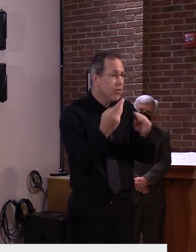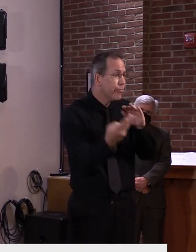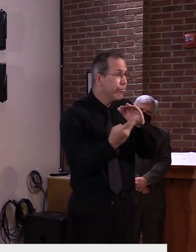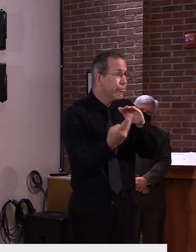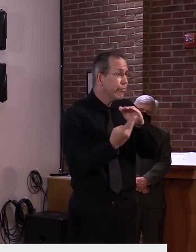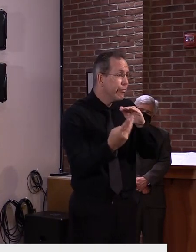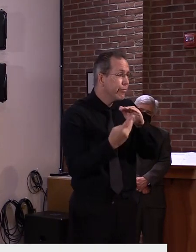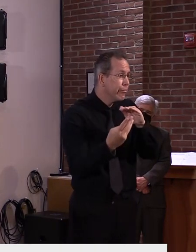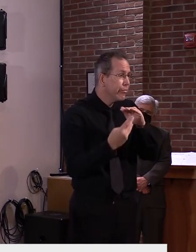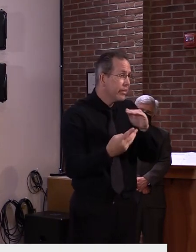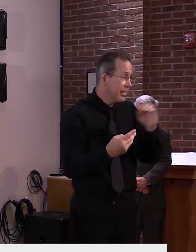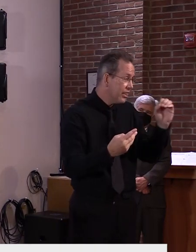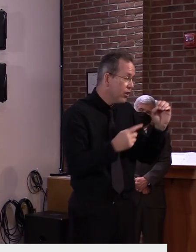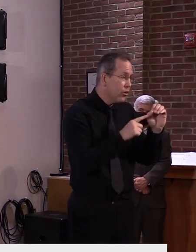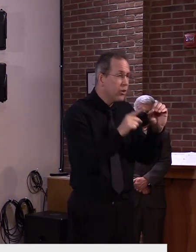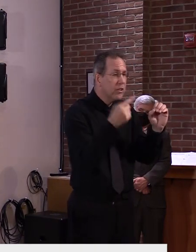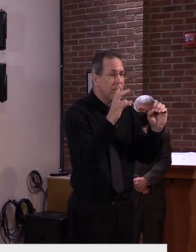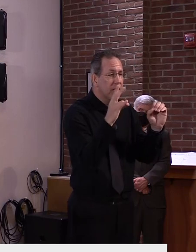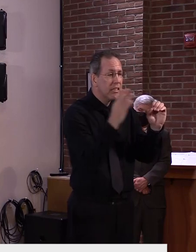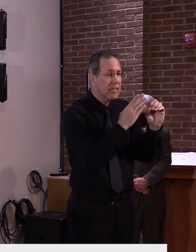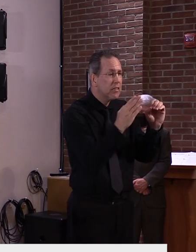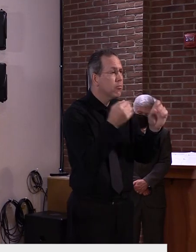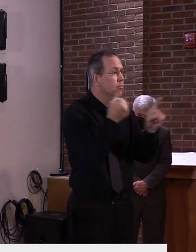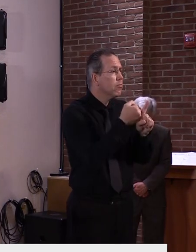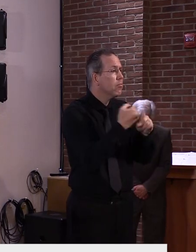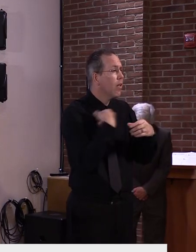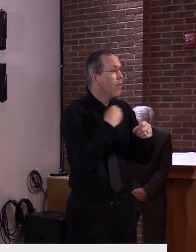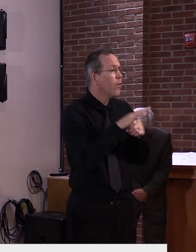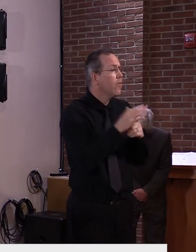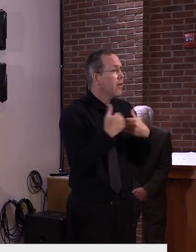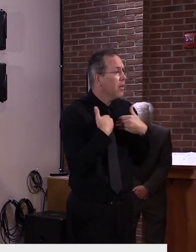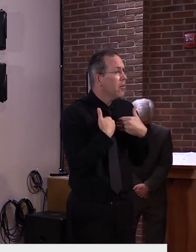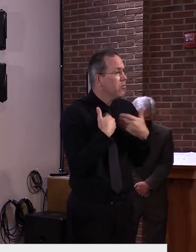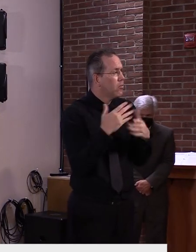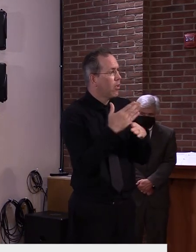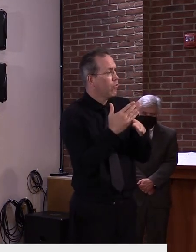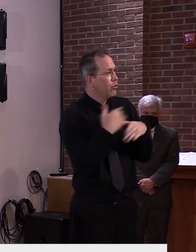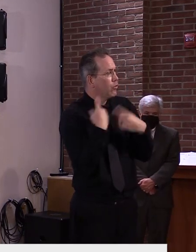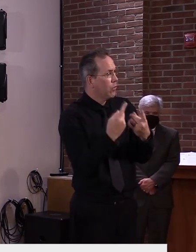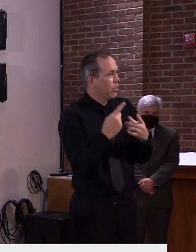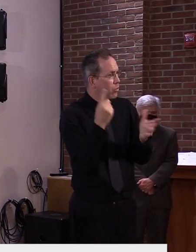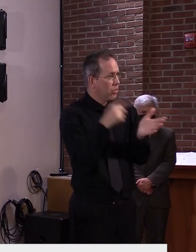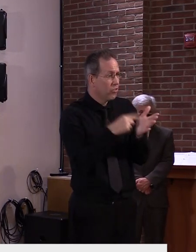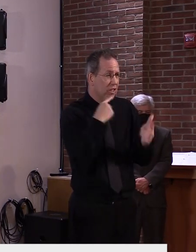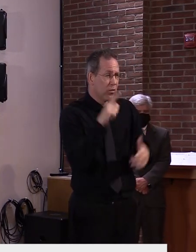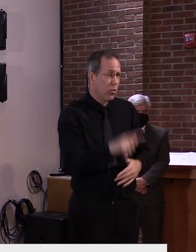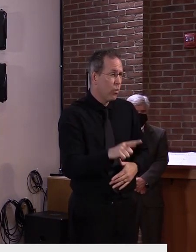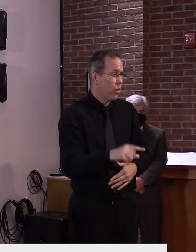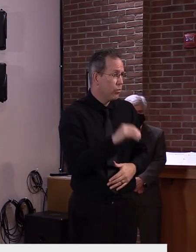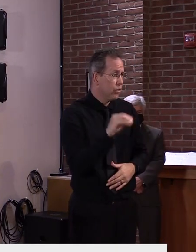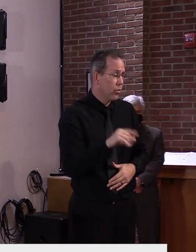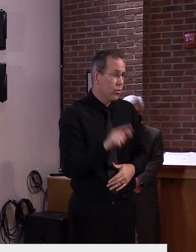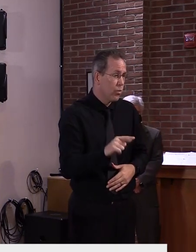So there may be a role for this when we have that few number of positives on a given day.